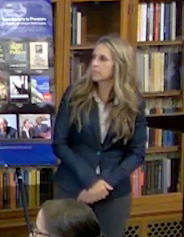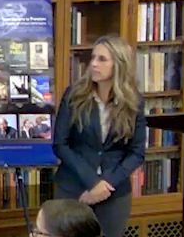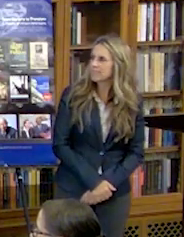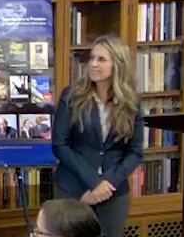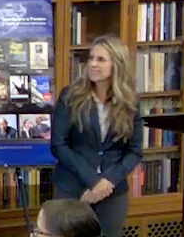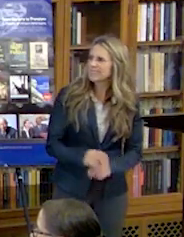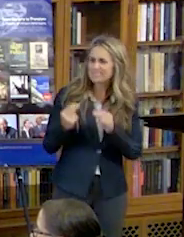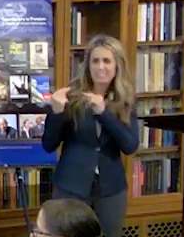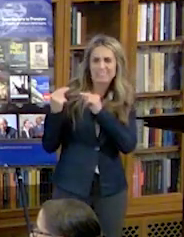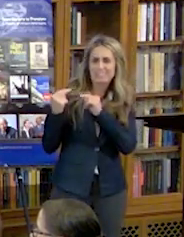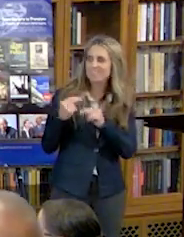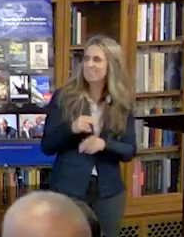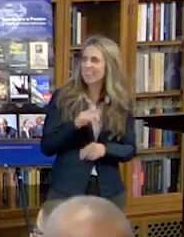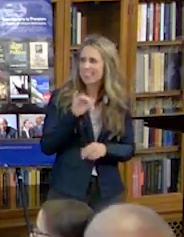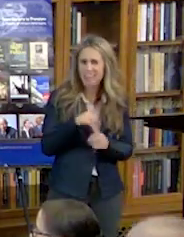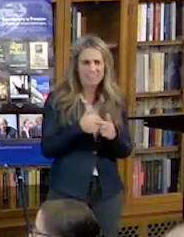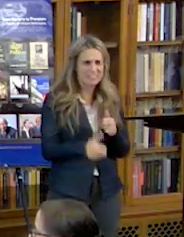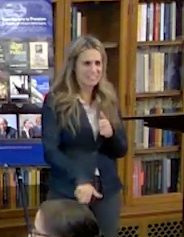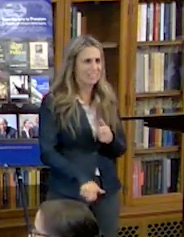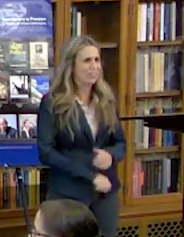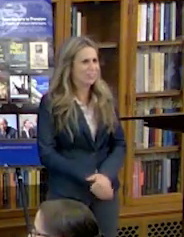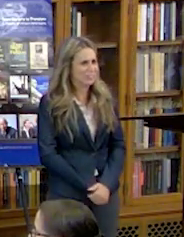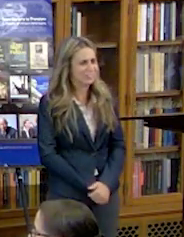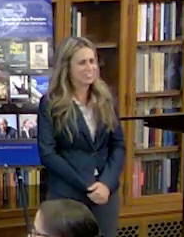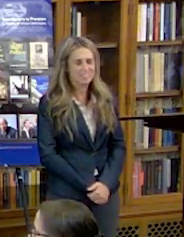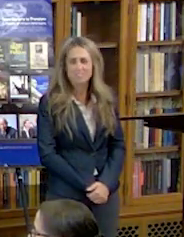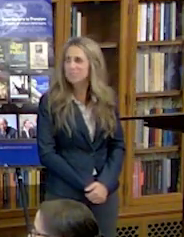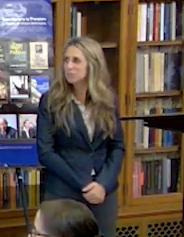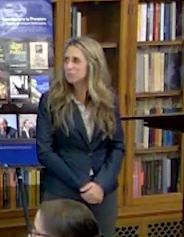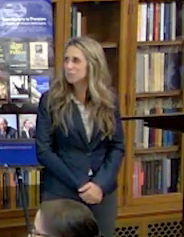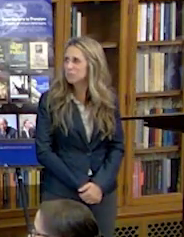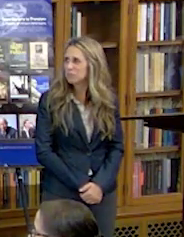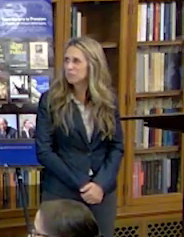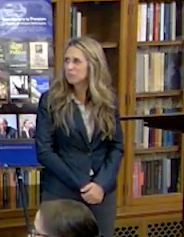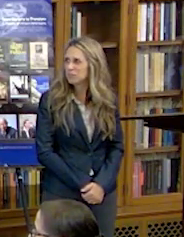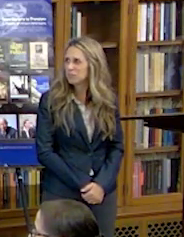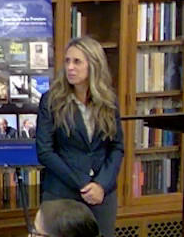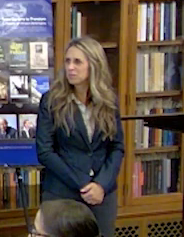data that's difficult you